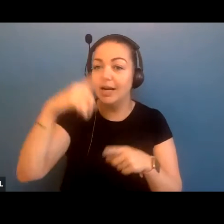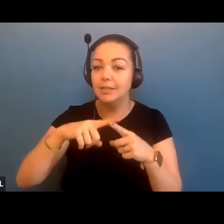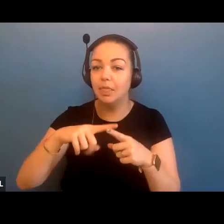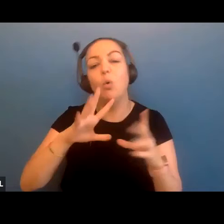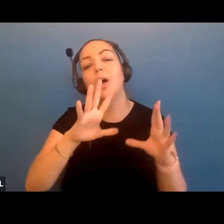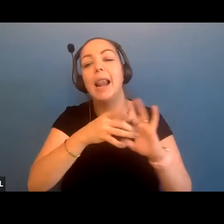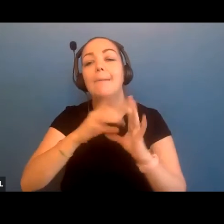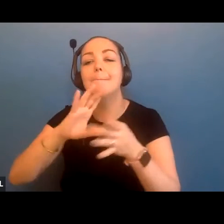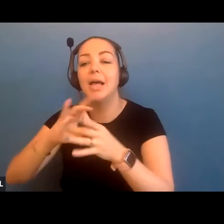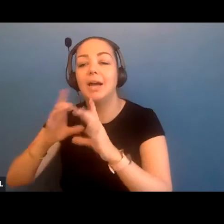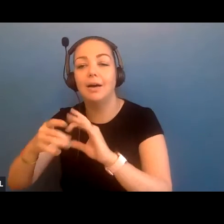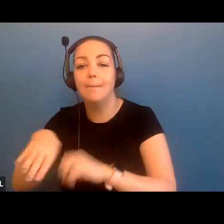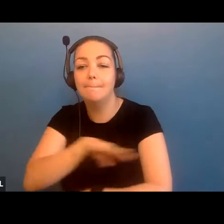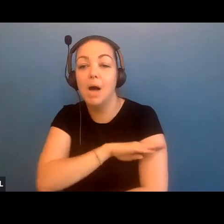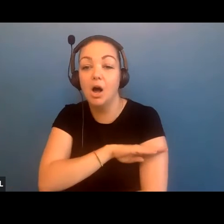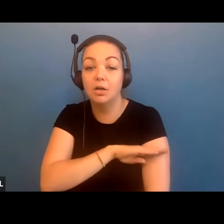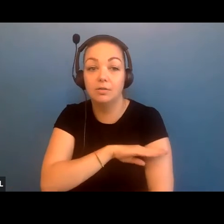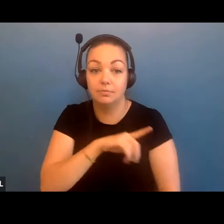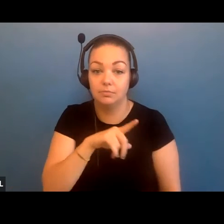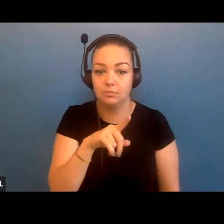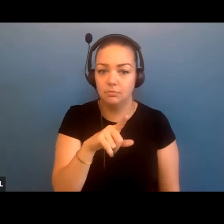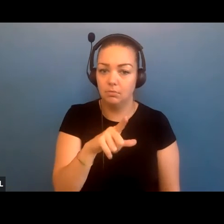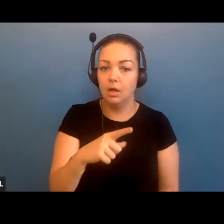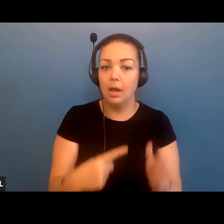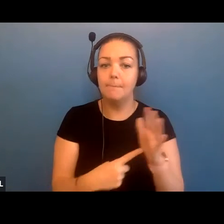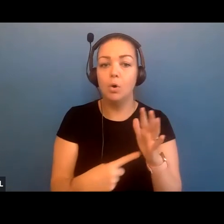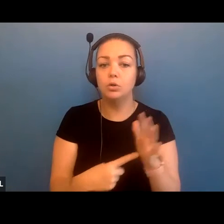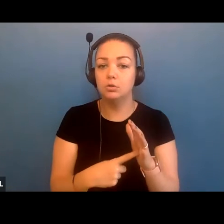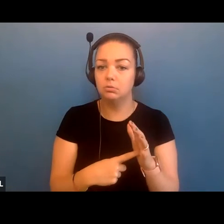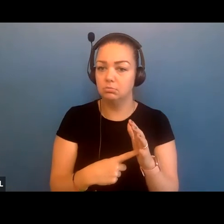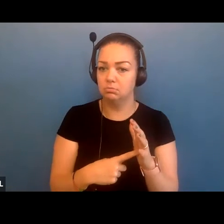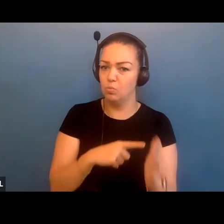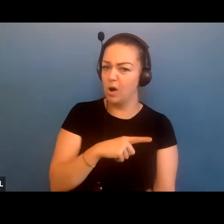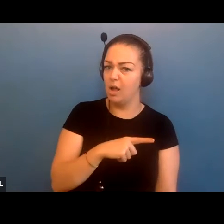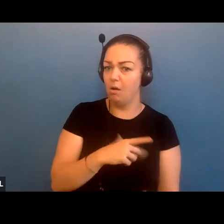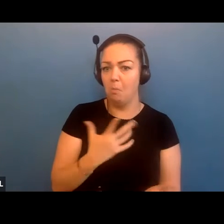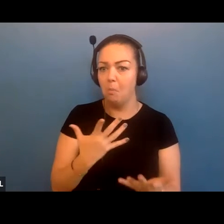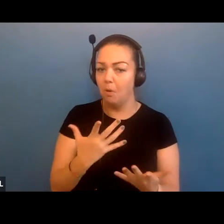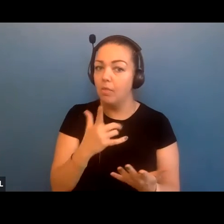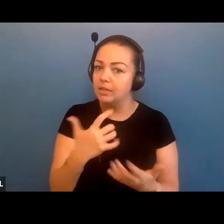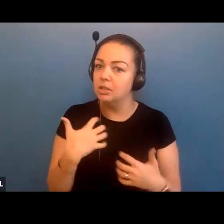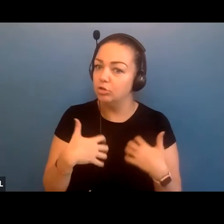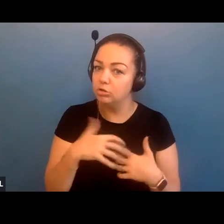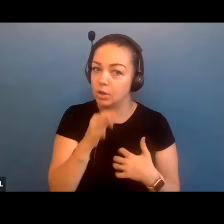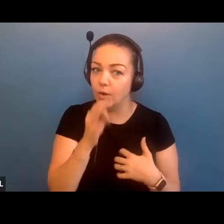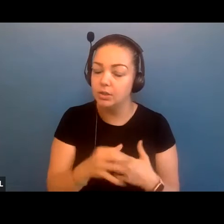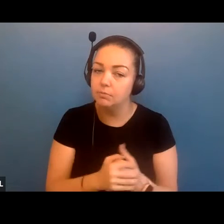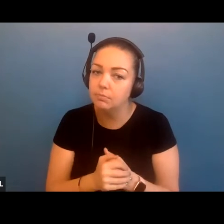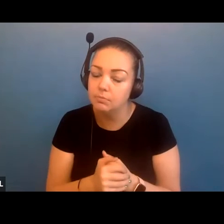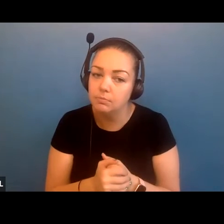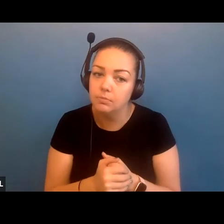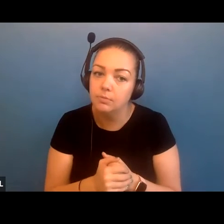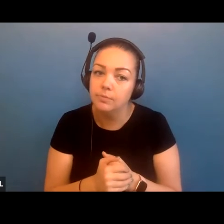East London. So why does it matter? So this is a key question. And in my mind, it's the first step in delivering